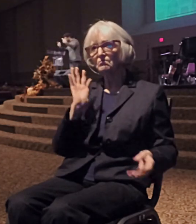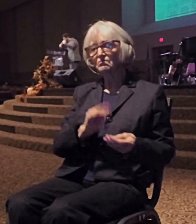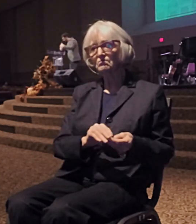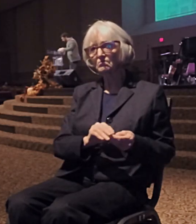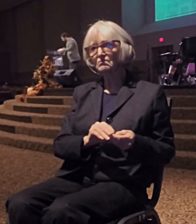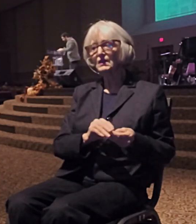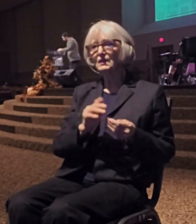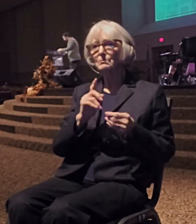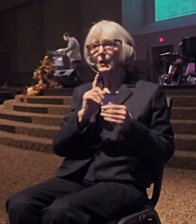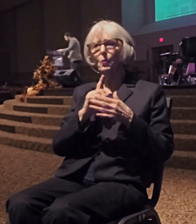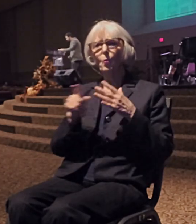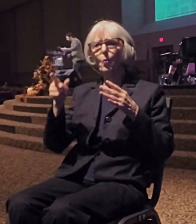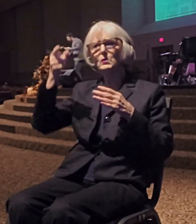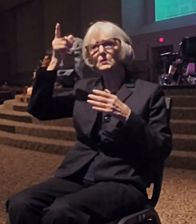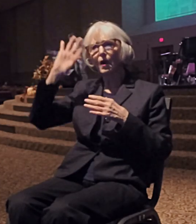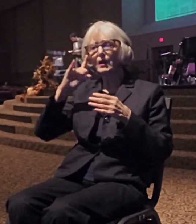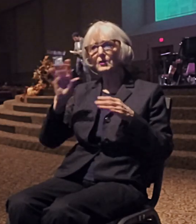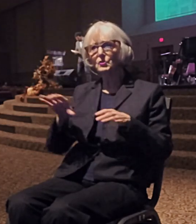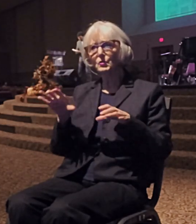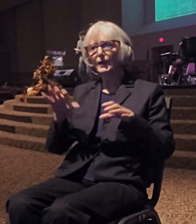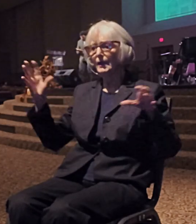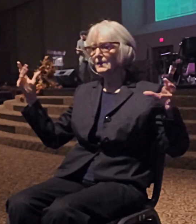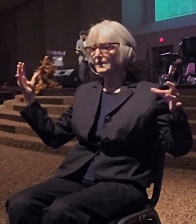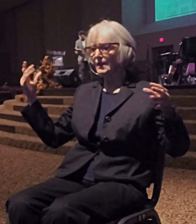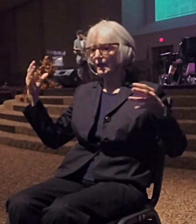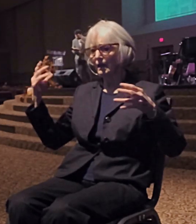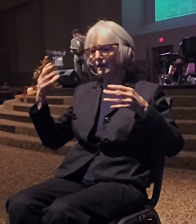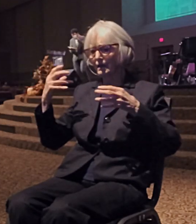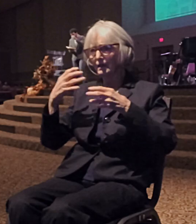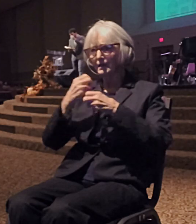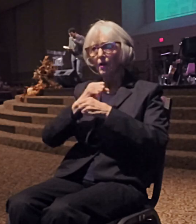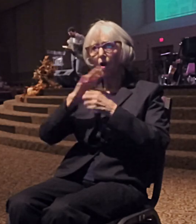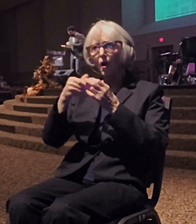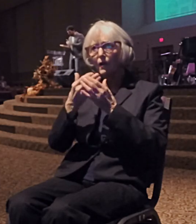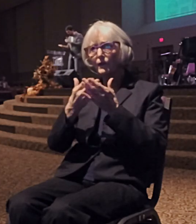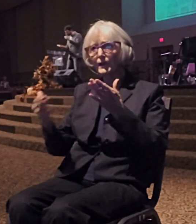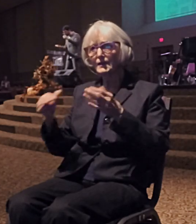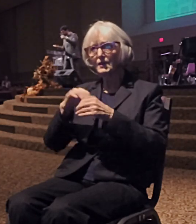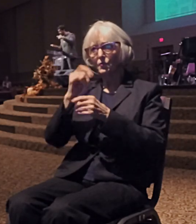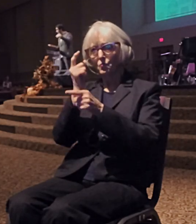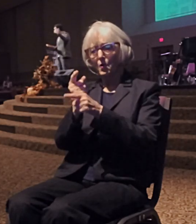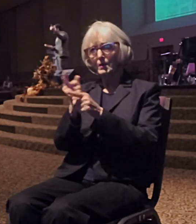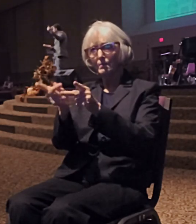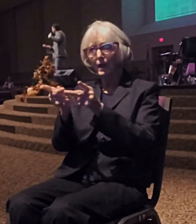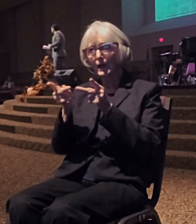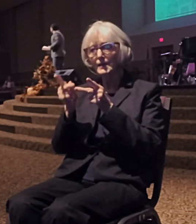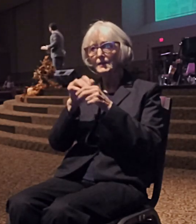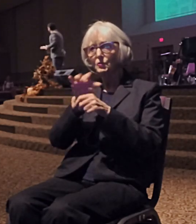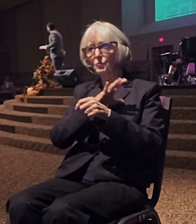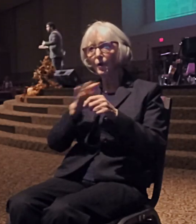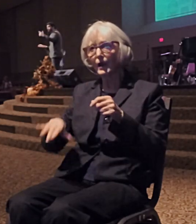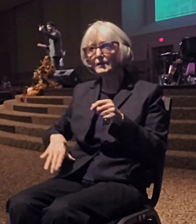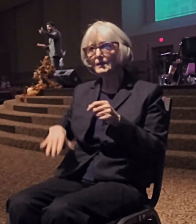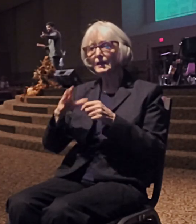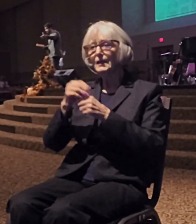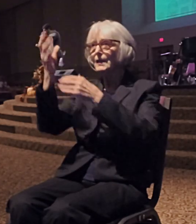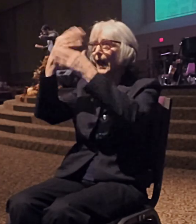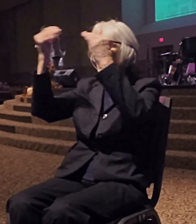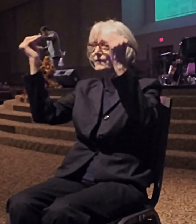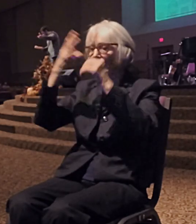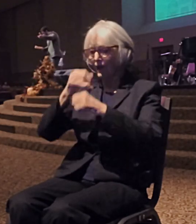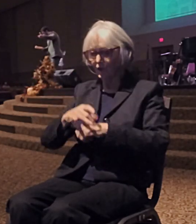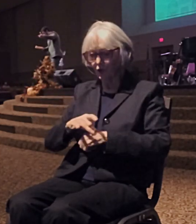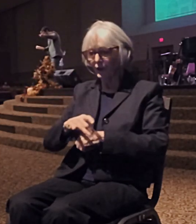But what is God doing? He is summing up. He is bringing all things into their proper place in Christ, both in heaven and on earth, in the